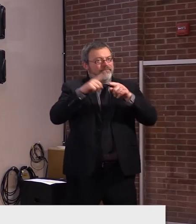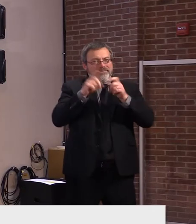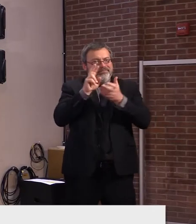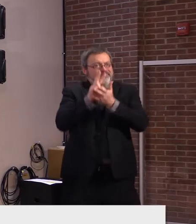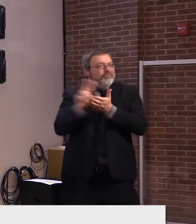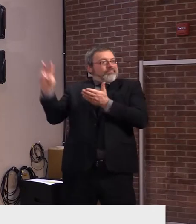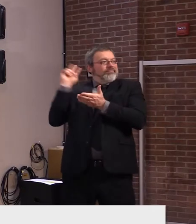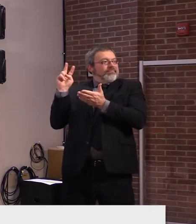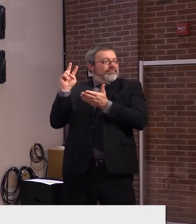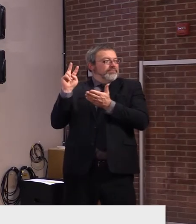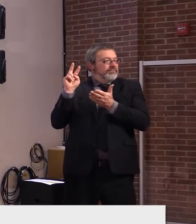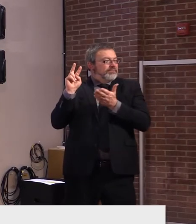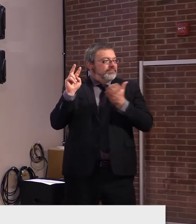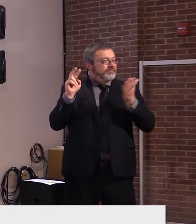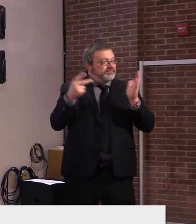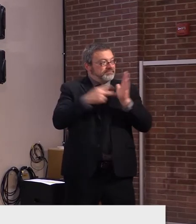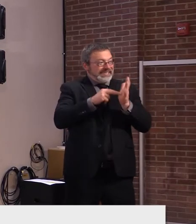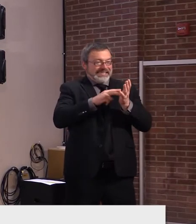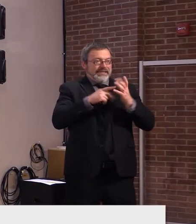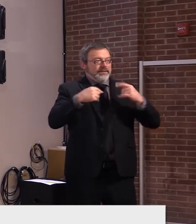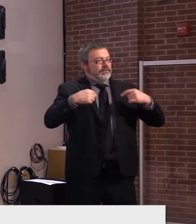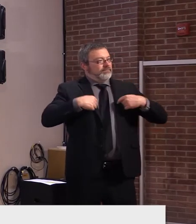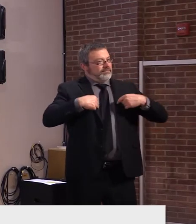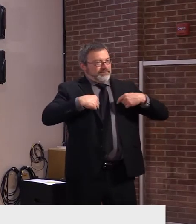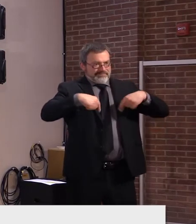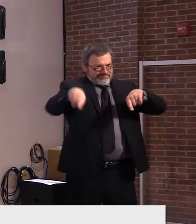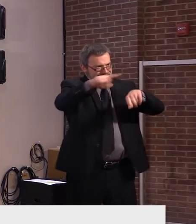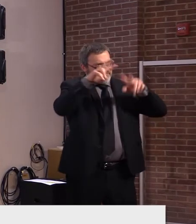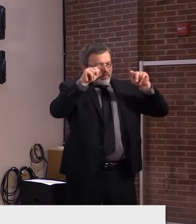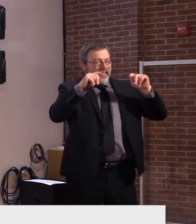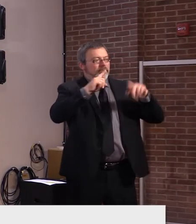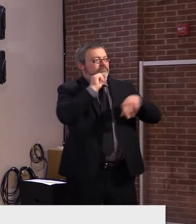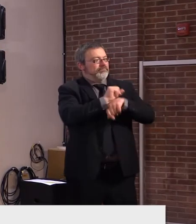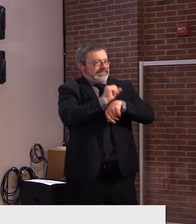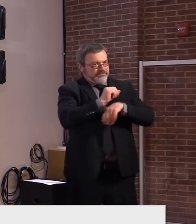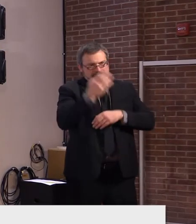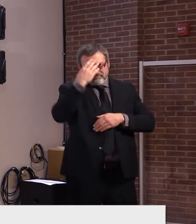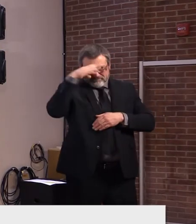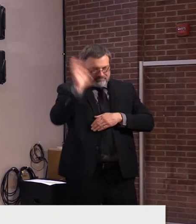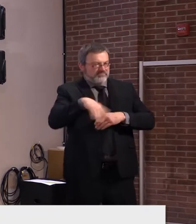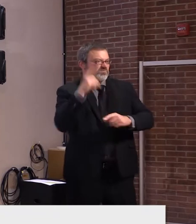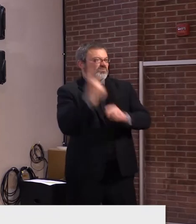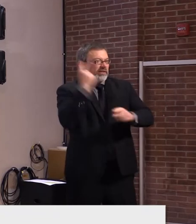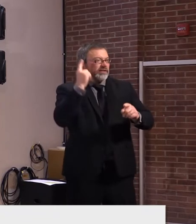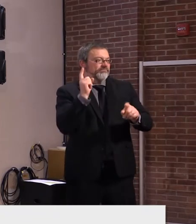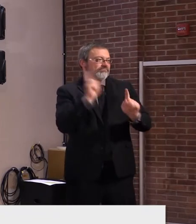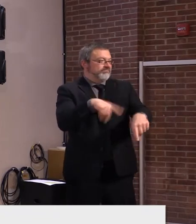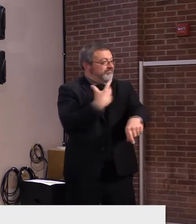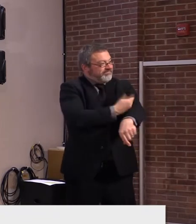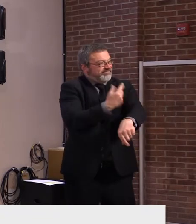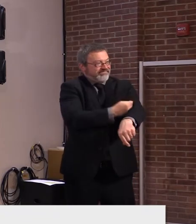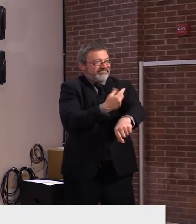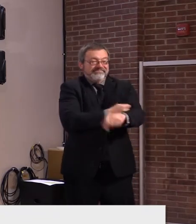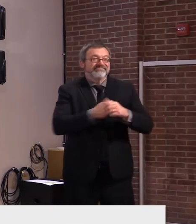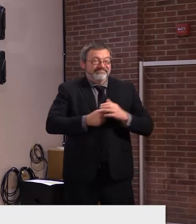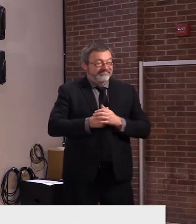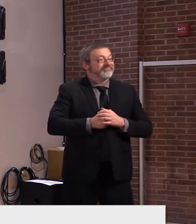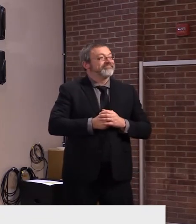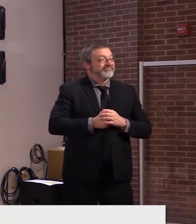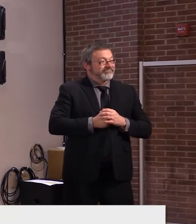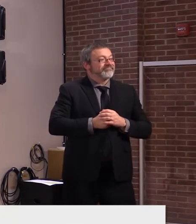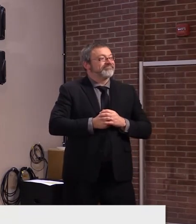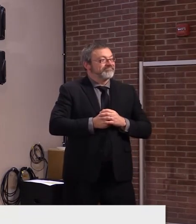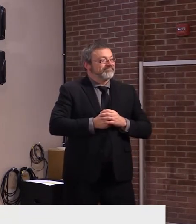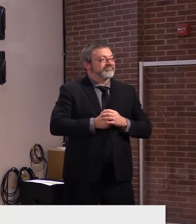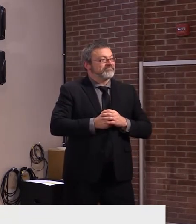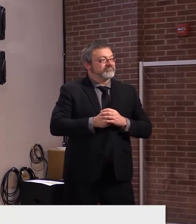to go and get vaccinated for those that have not yet done so. And then finally, looking at the state rankings, everything is